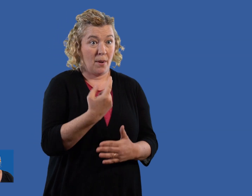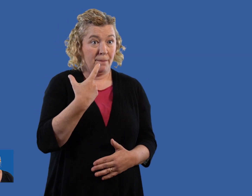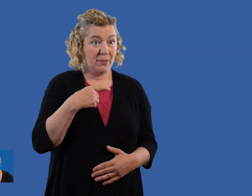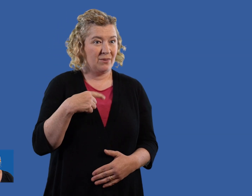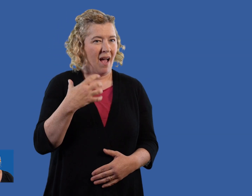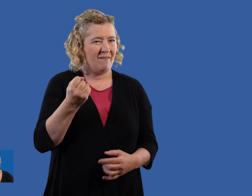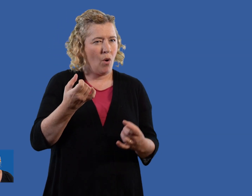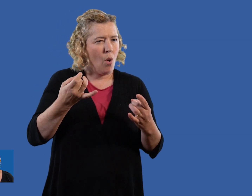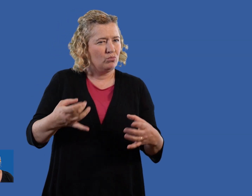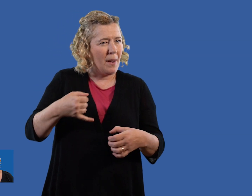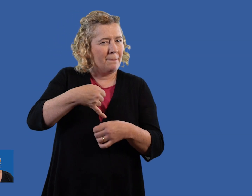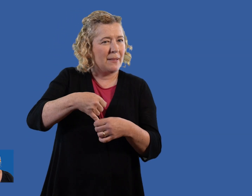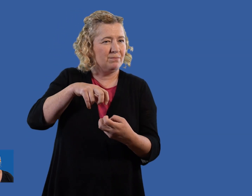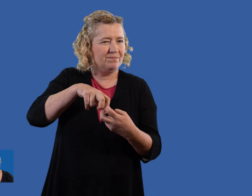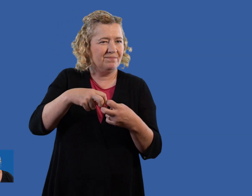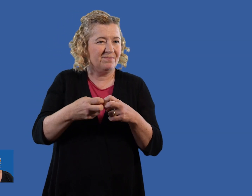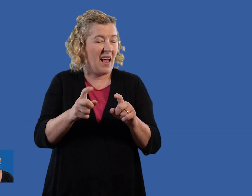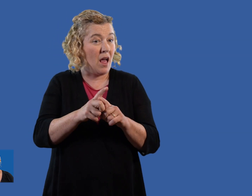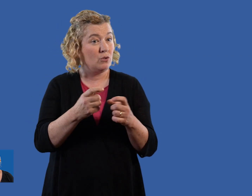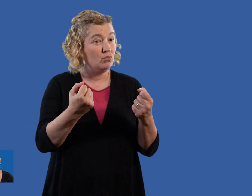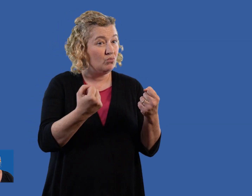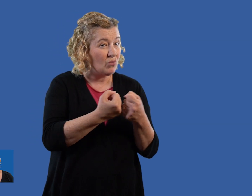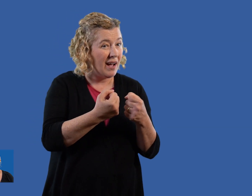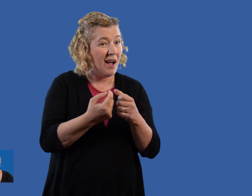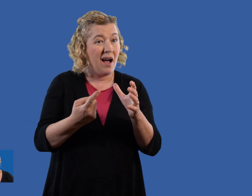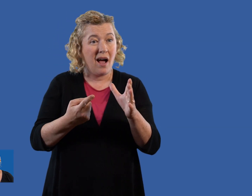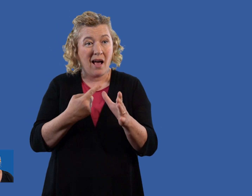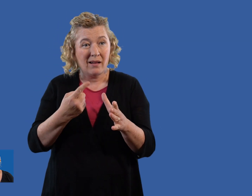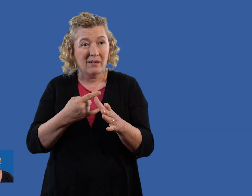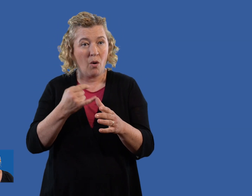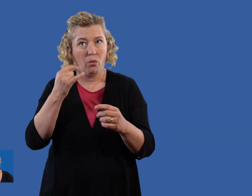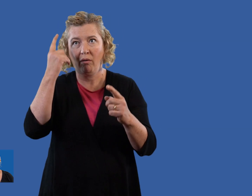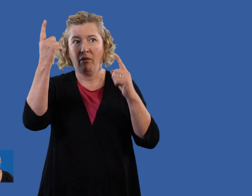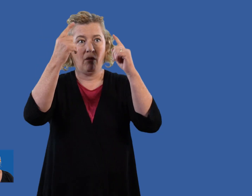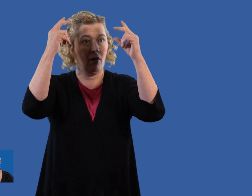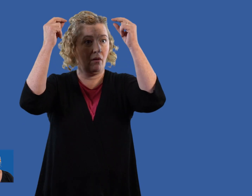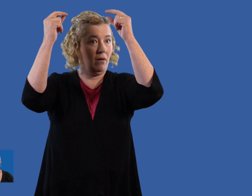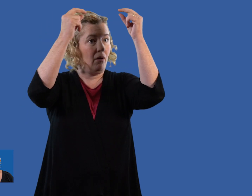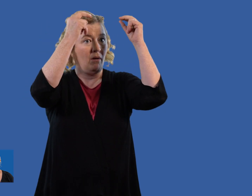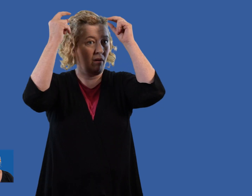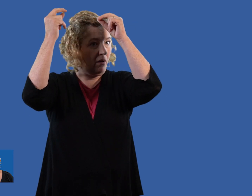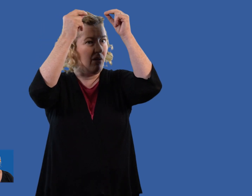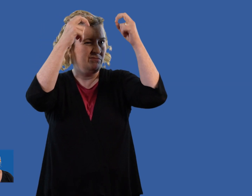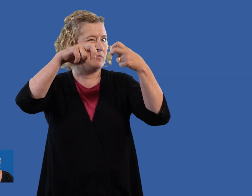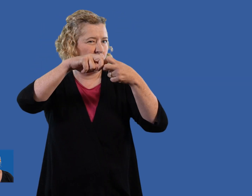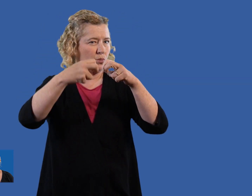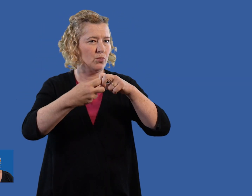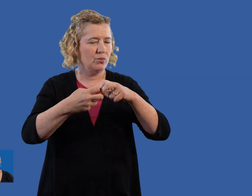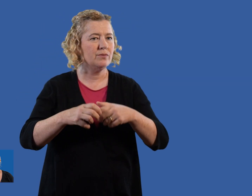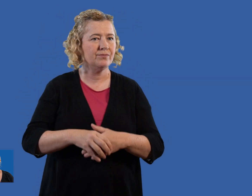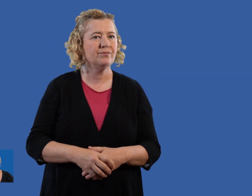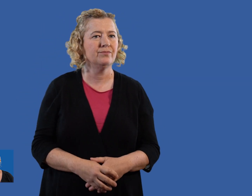And they're not usually caused by pre-existing medical problems like drugs, alcohol, or psychotic issues.